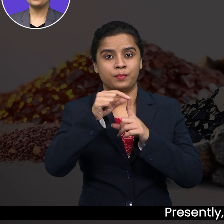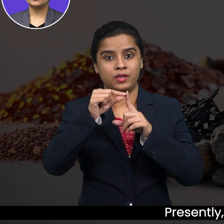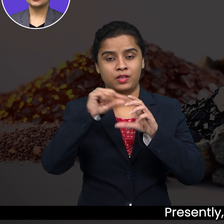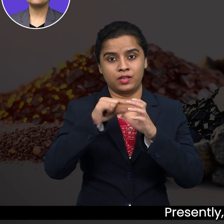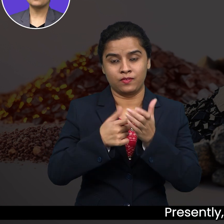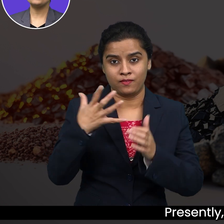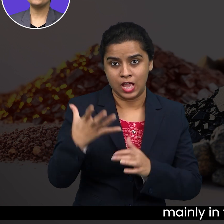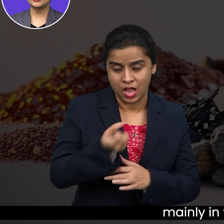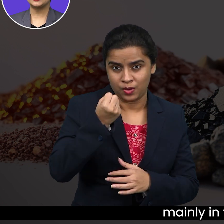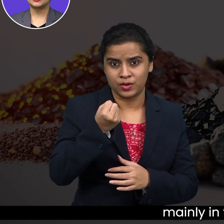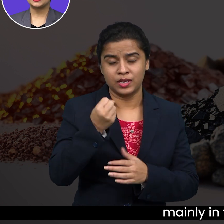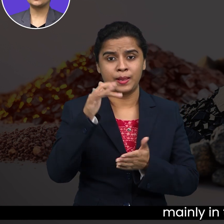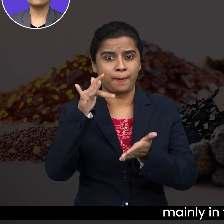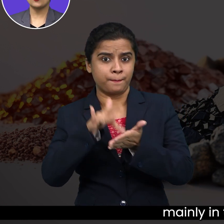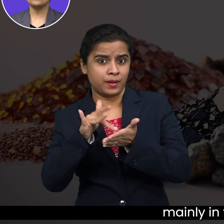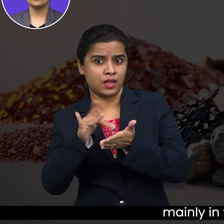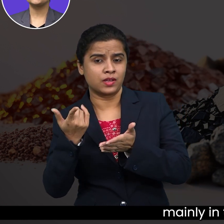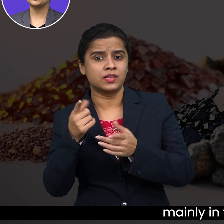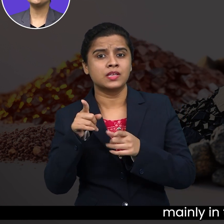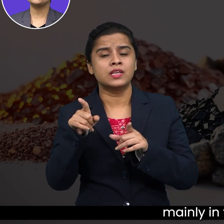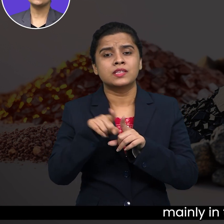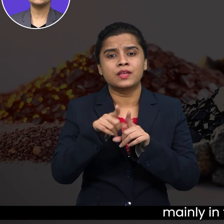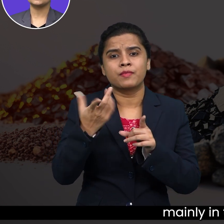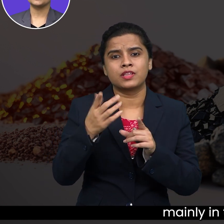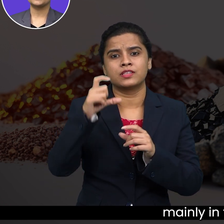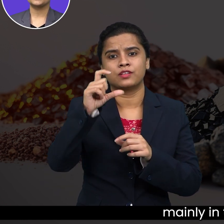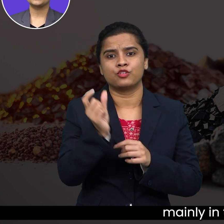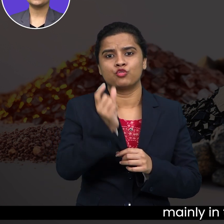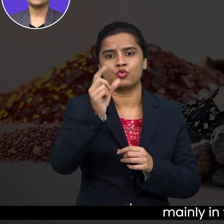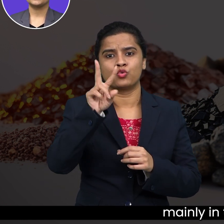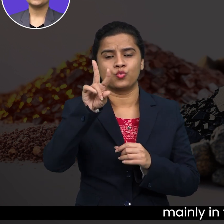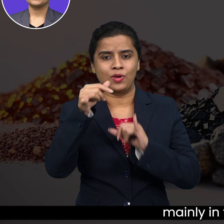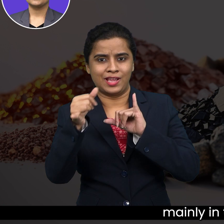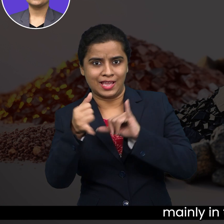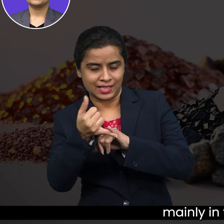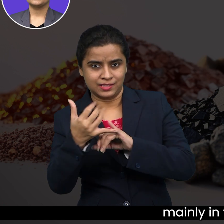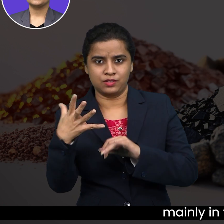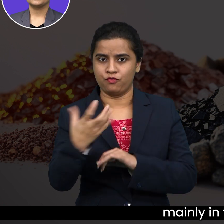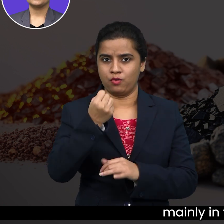Presently, copper is found mainly in the form of Cu2s.